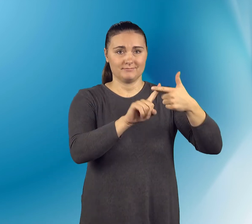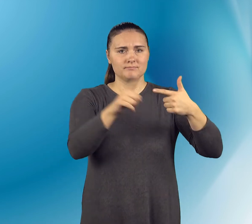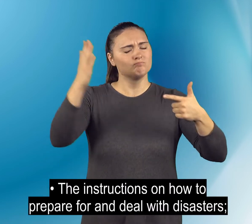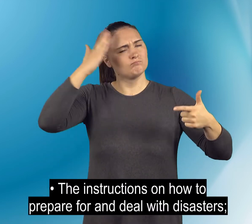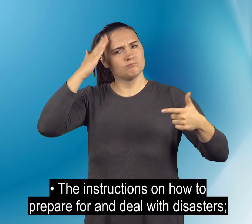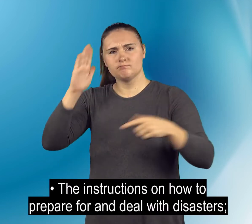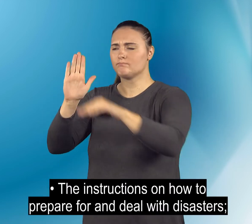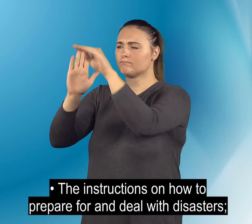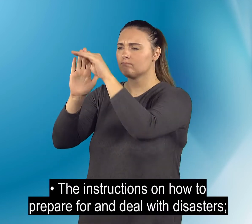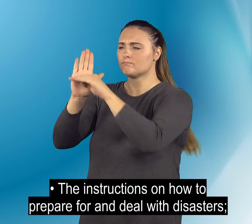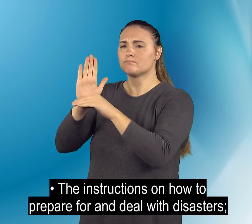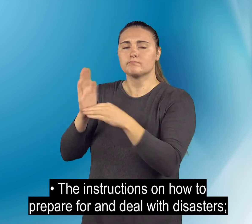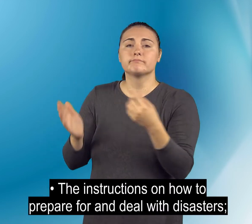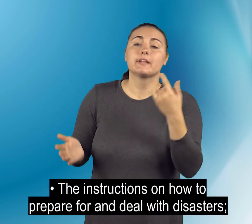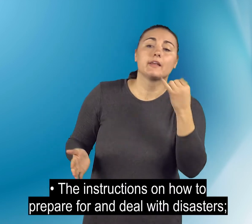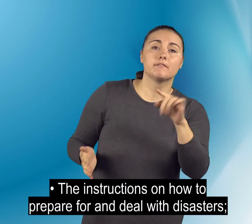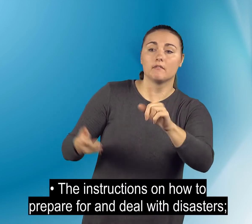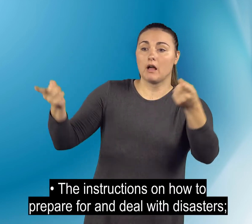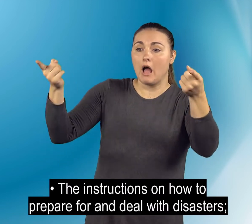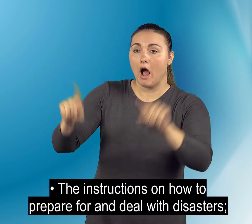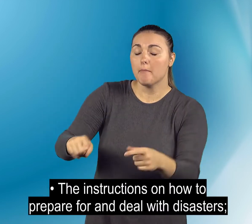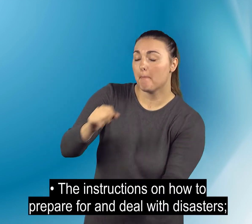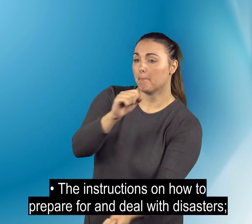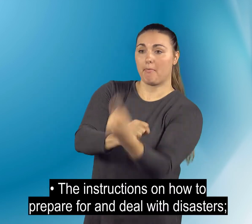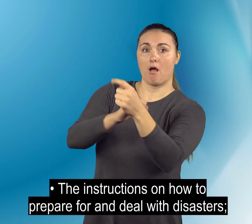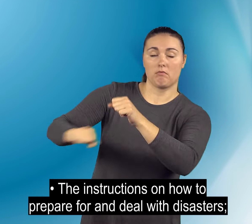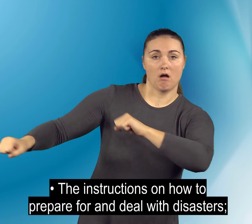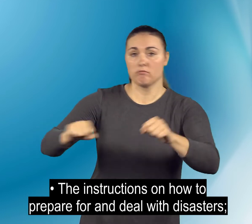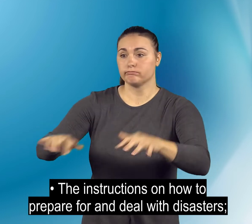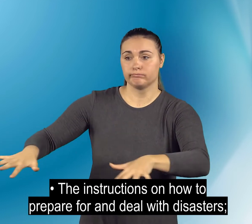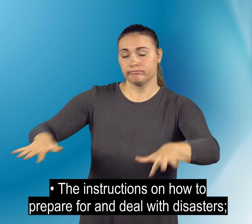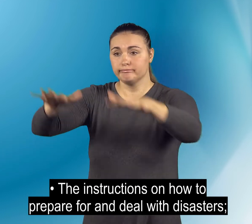For instructions on how to prepare for and deal with disasters.